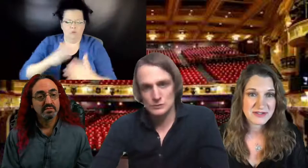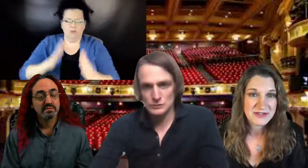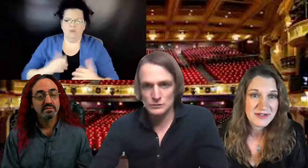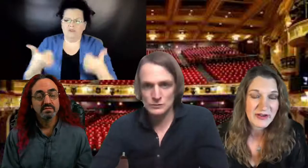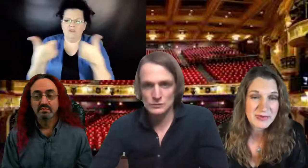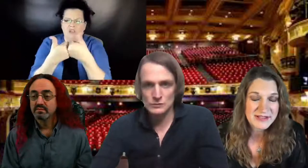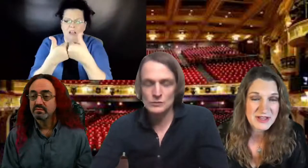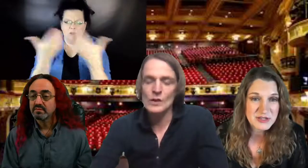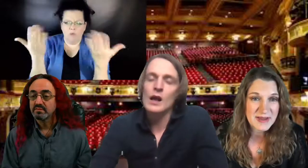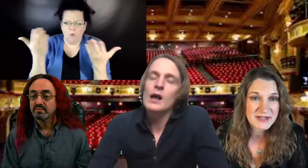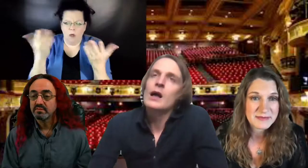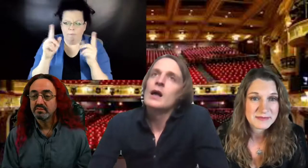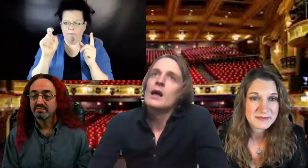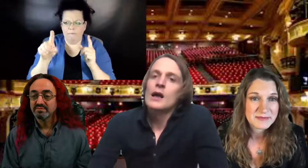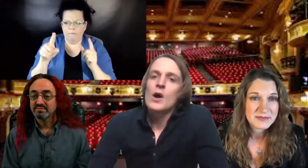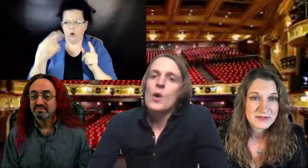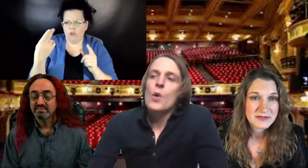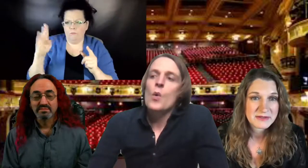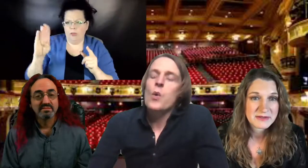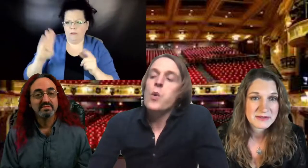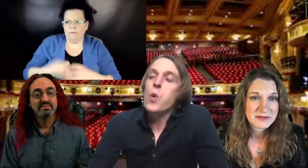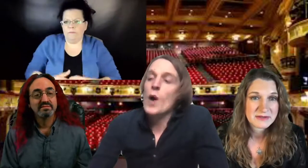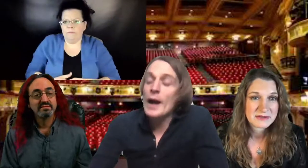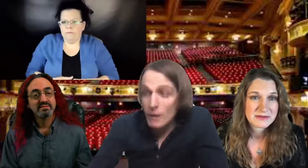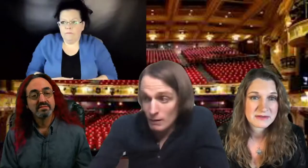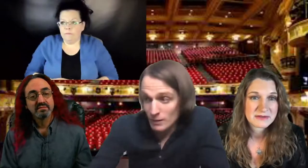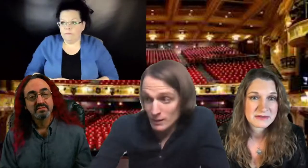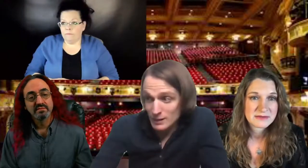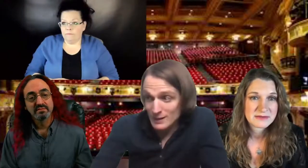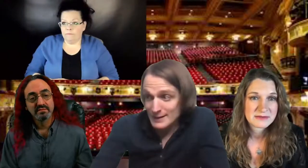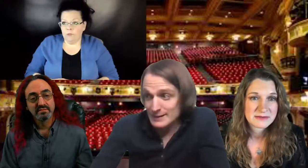challenges of playing The Hunchback?